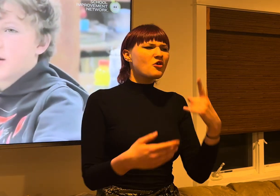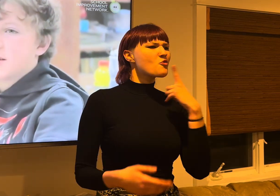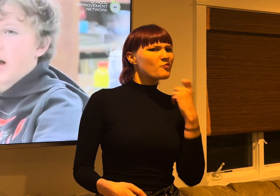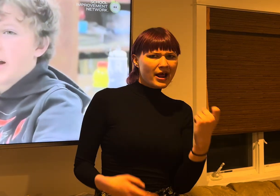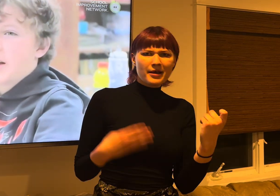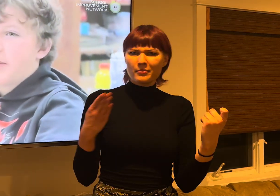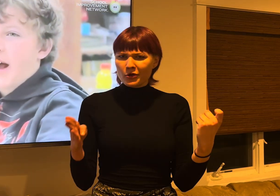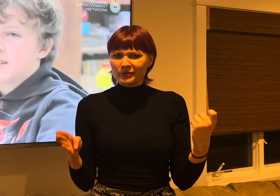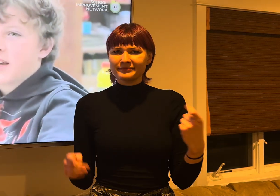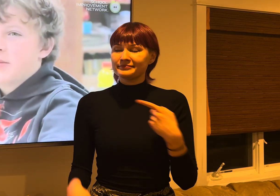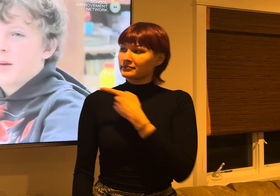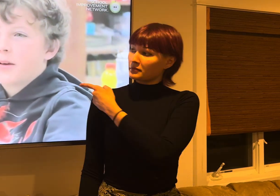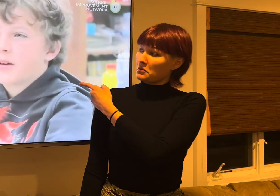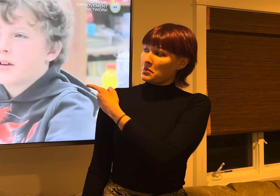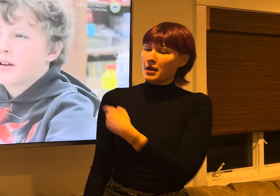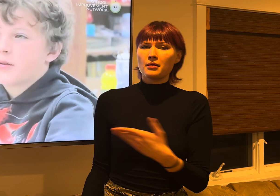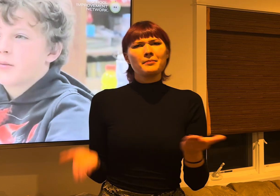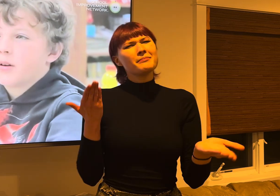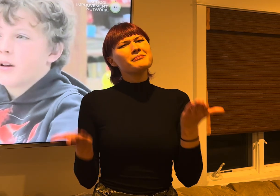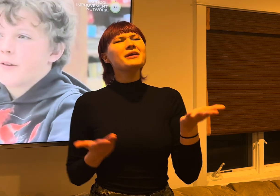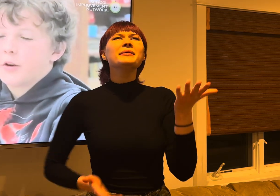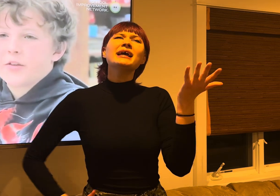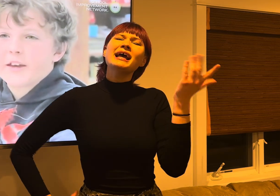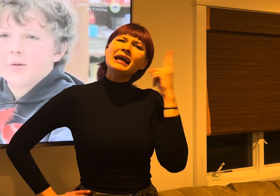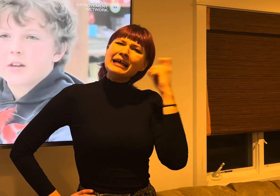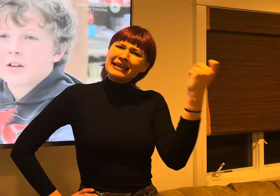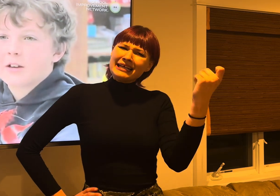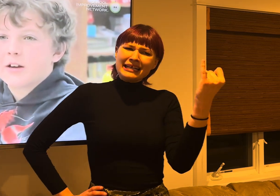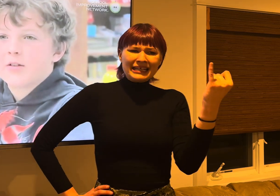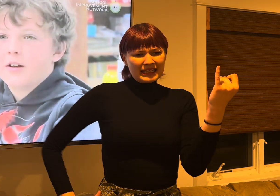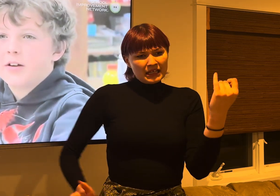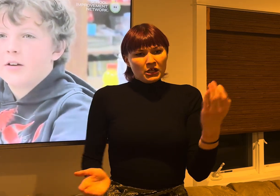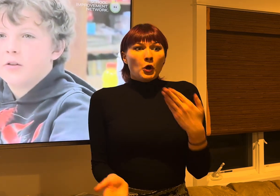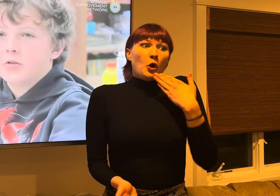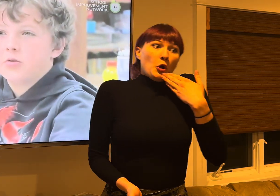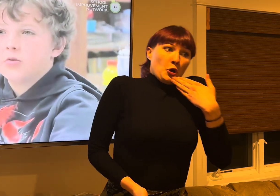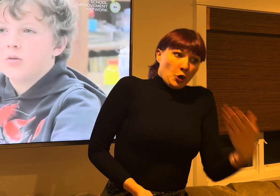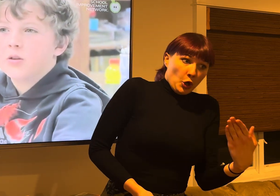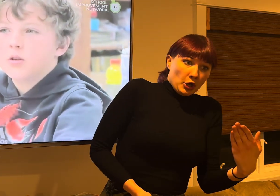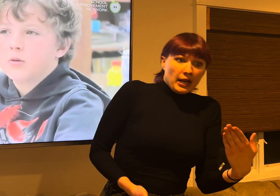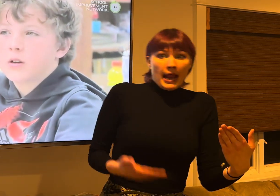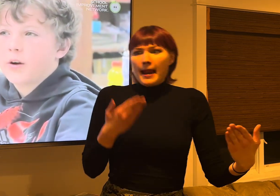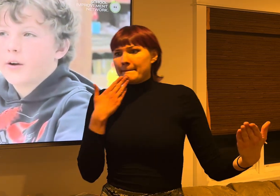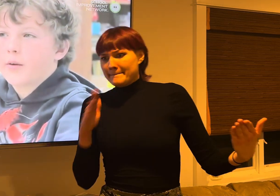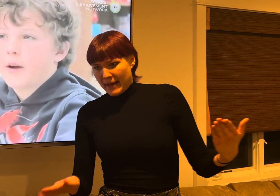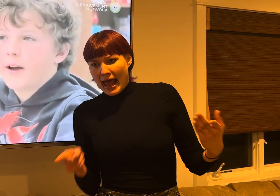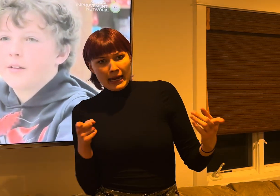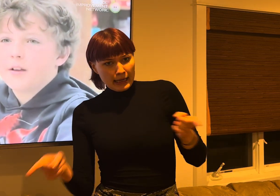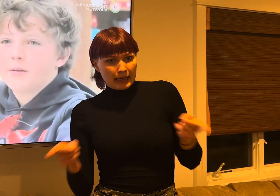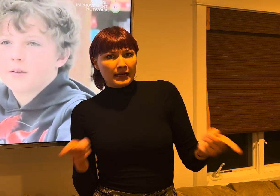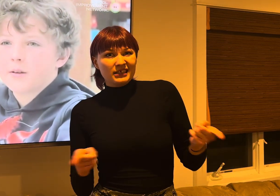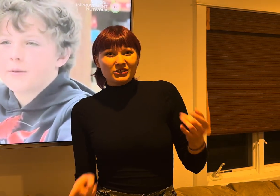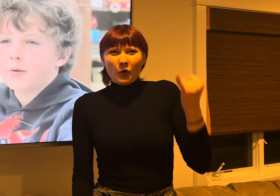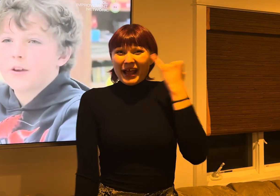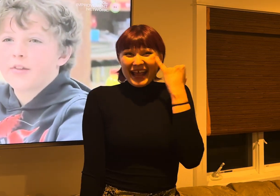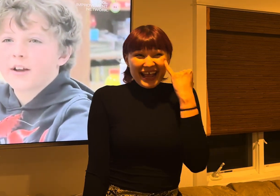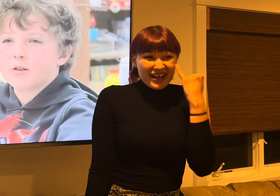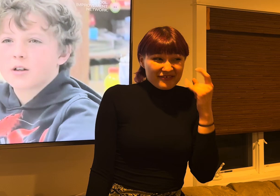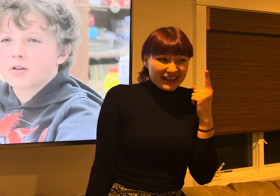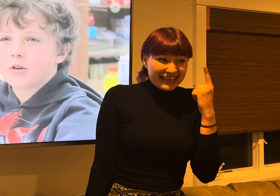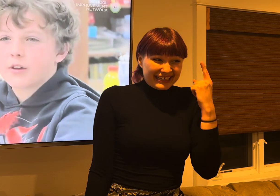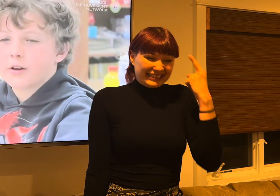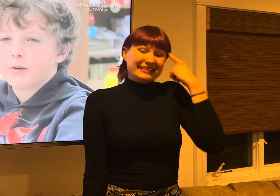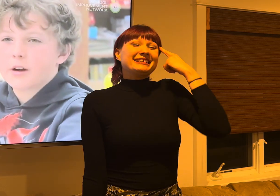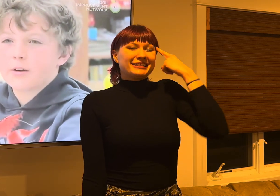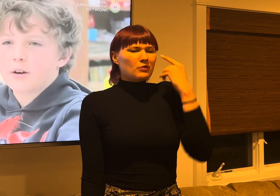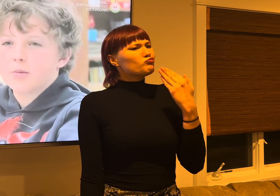there's a good side and a bad side. Maybe if you didn't think he was a good leader, then you would color it red. If you did think it